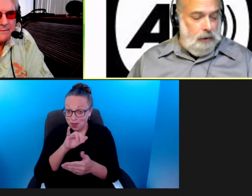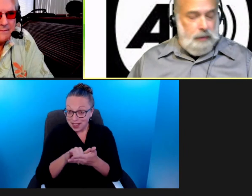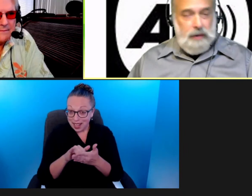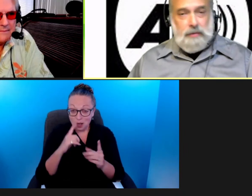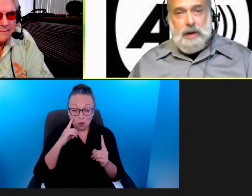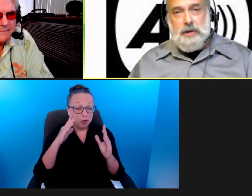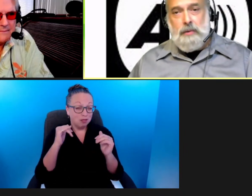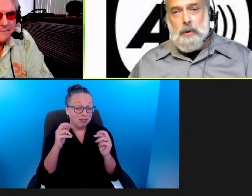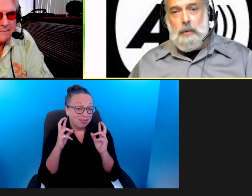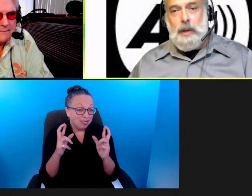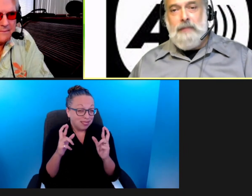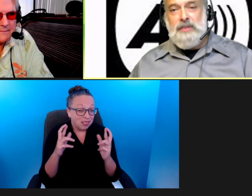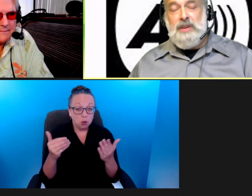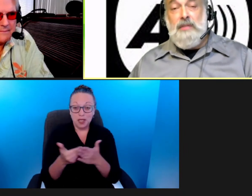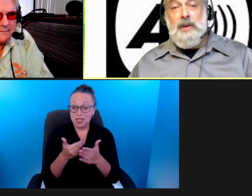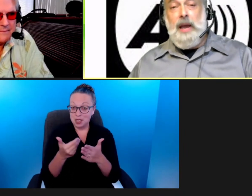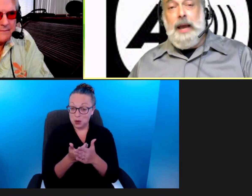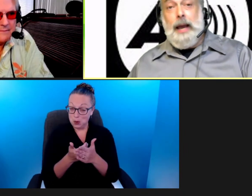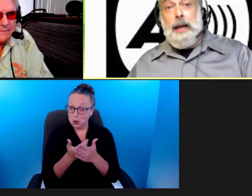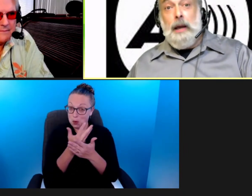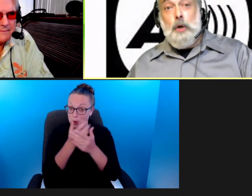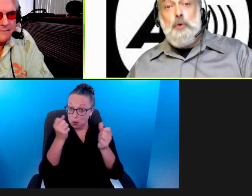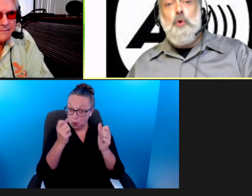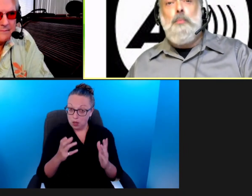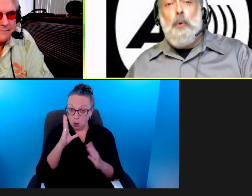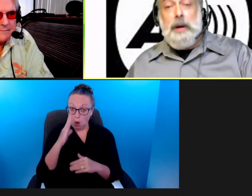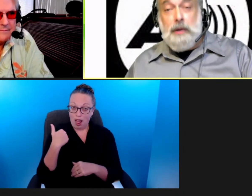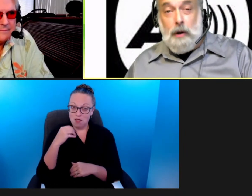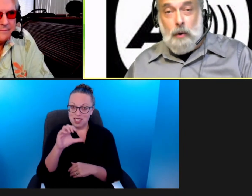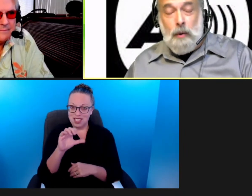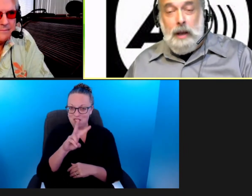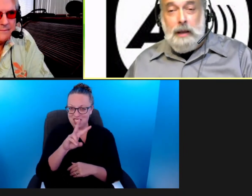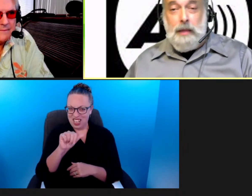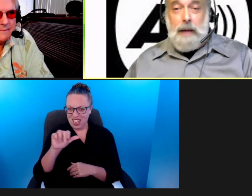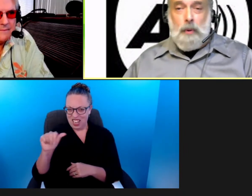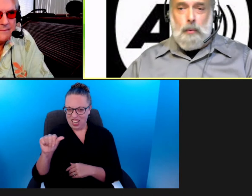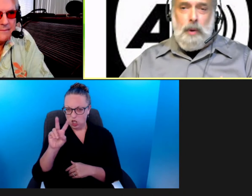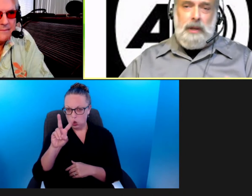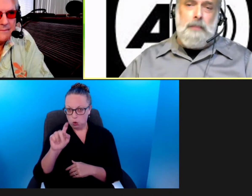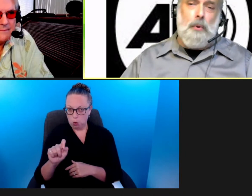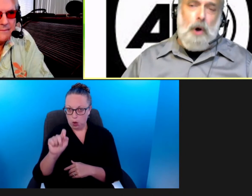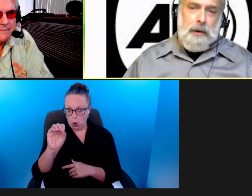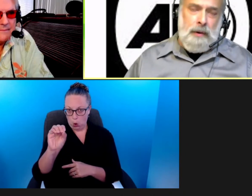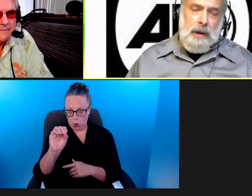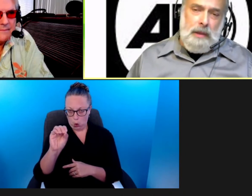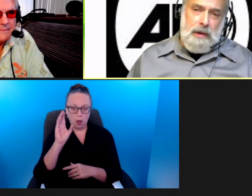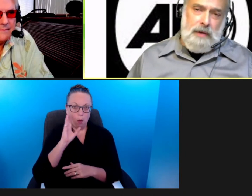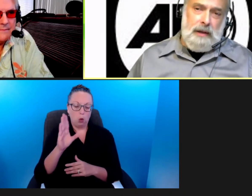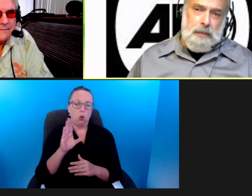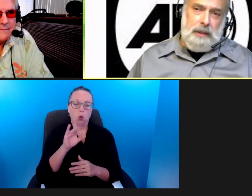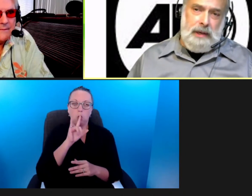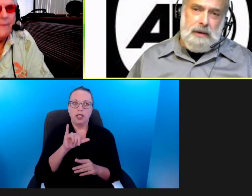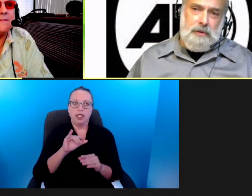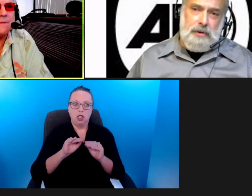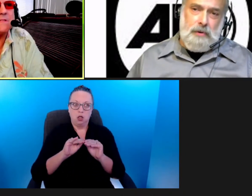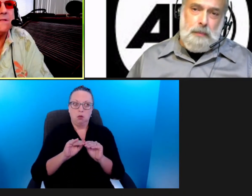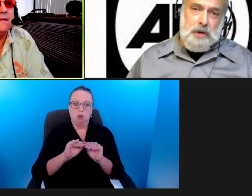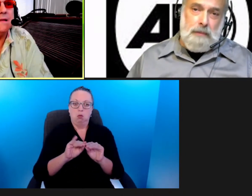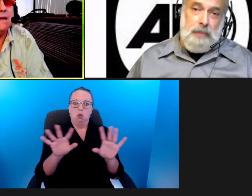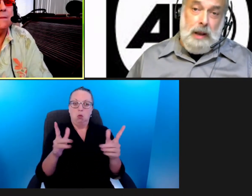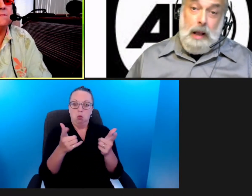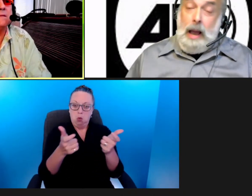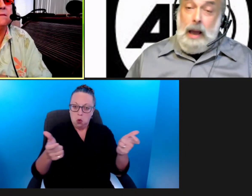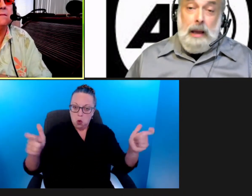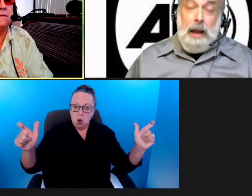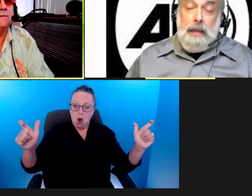this new administration, we'll have a CVAA 2.0 that will really broaden the availability of That's what's needed.